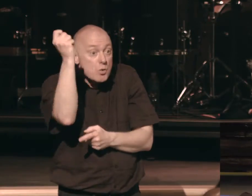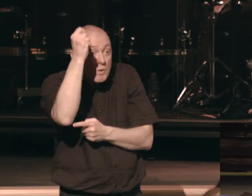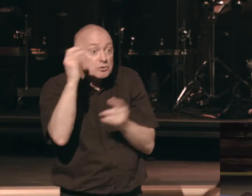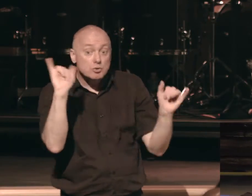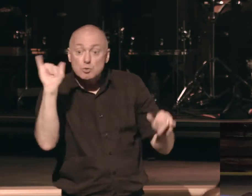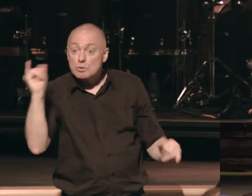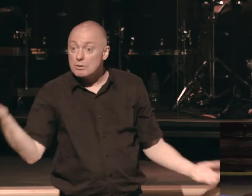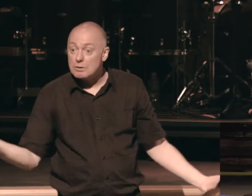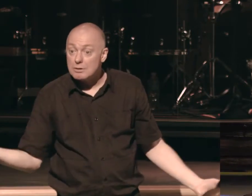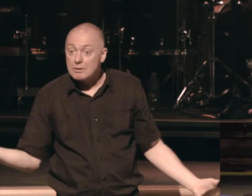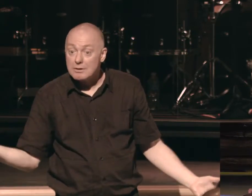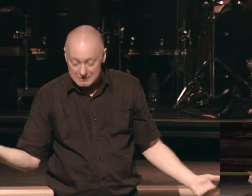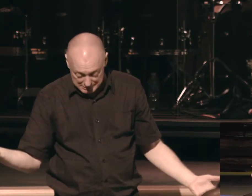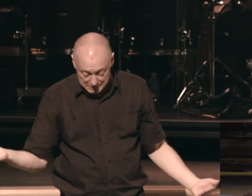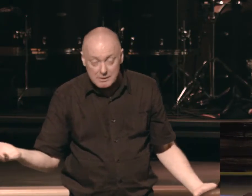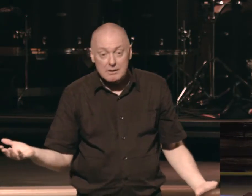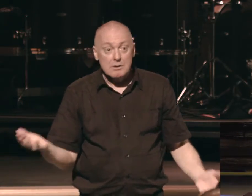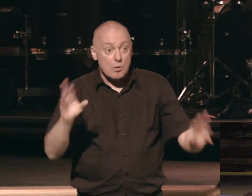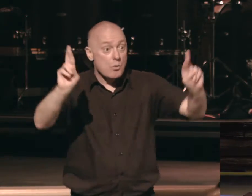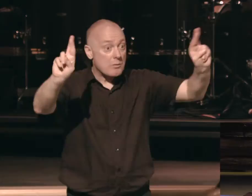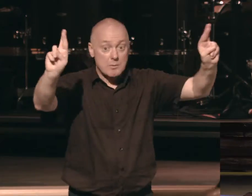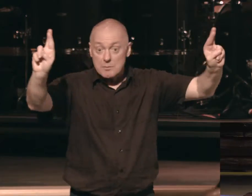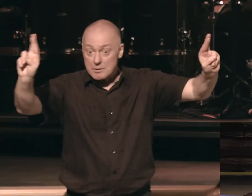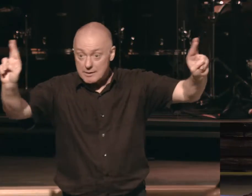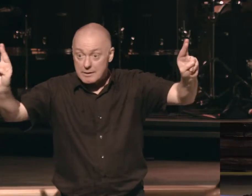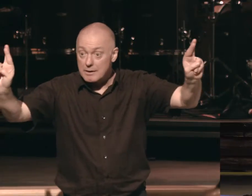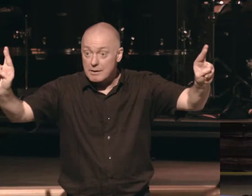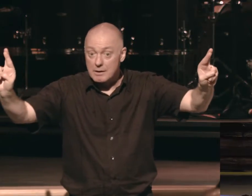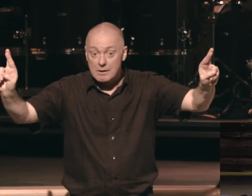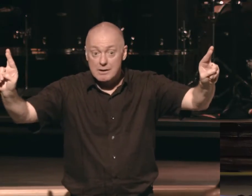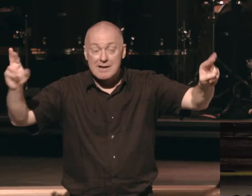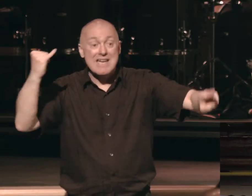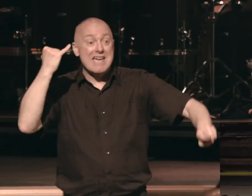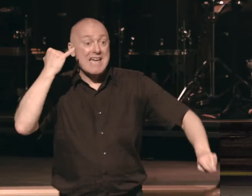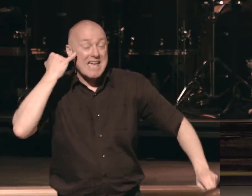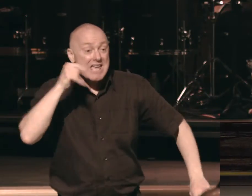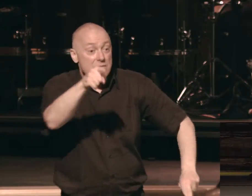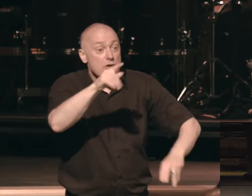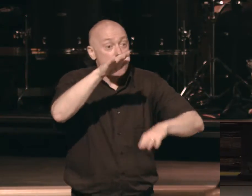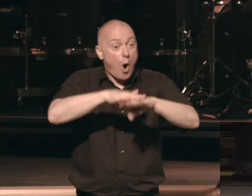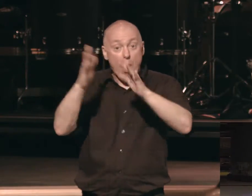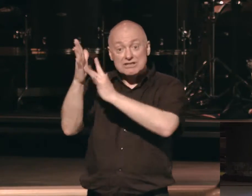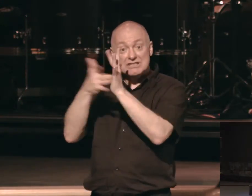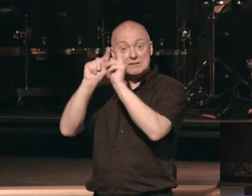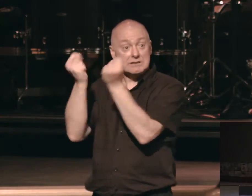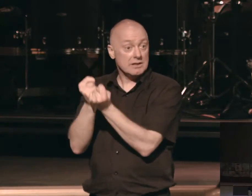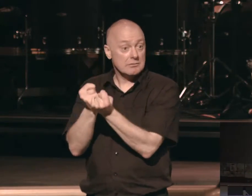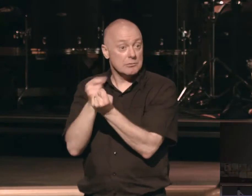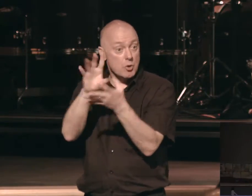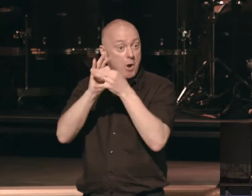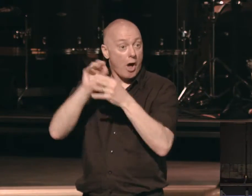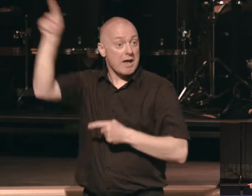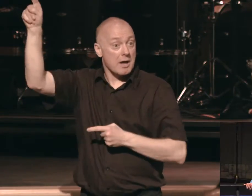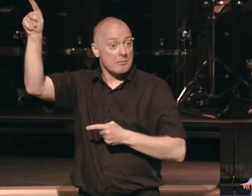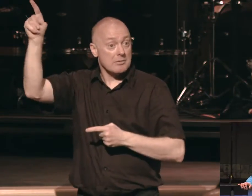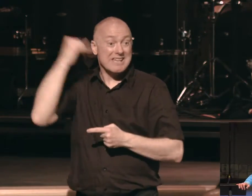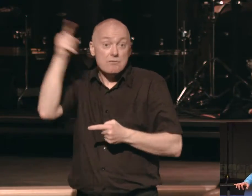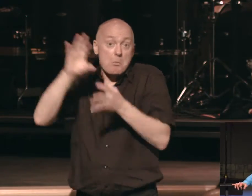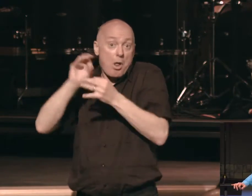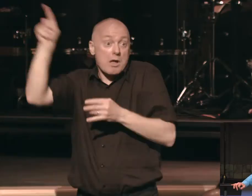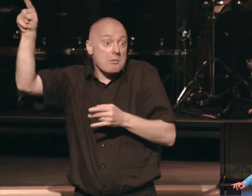too. Understand this too. Ready? Ready again. If you're on the team of Jesus Christ, you're his. And if you're